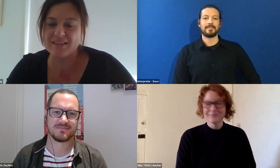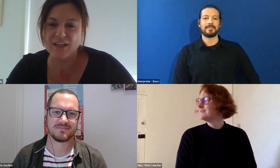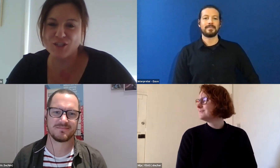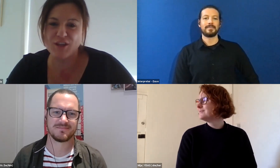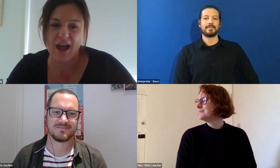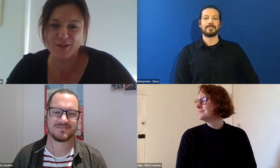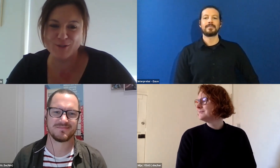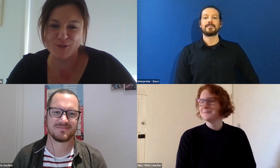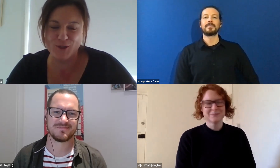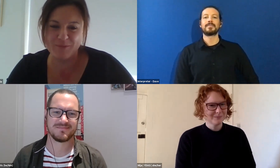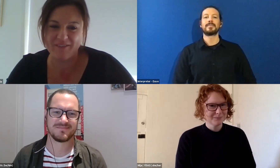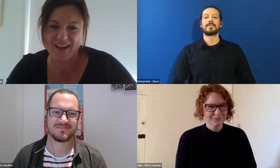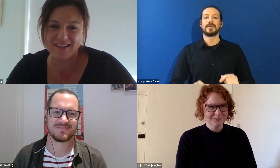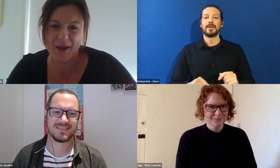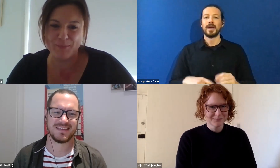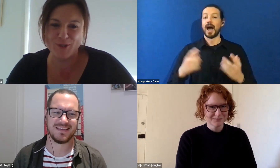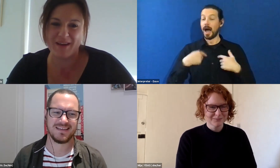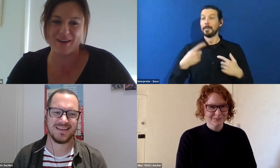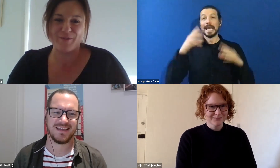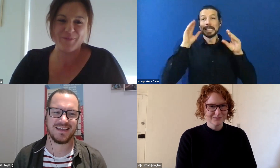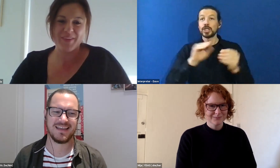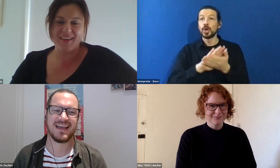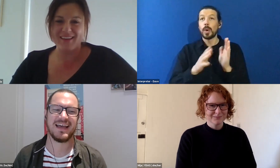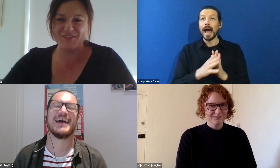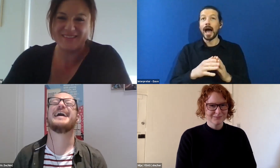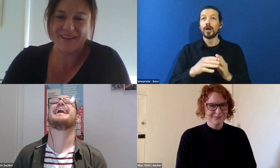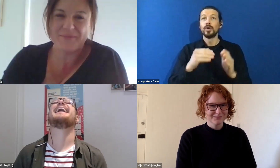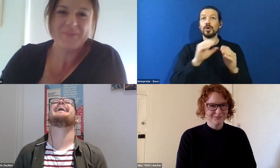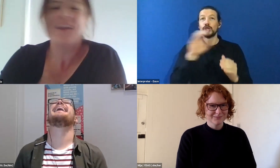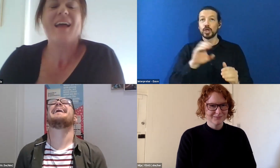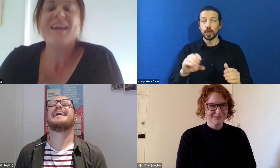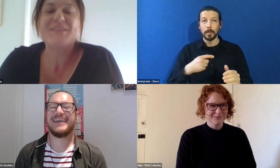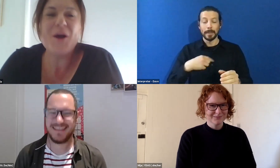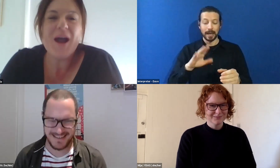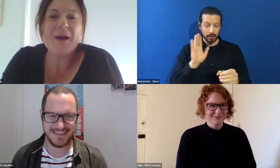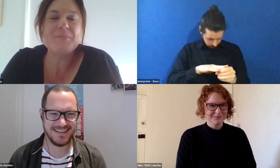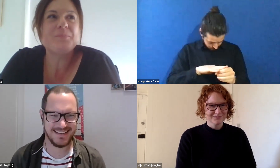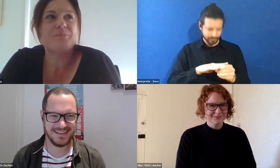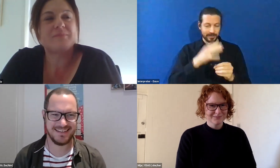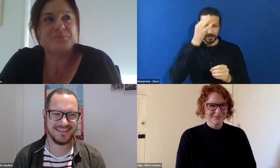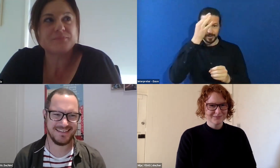Here's me teaching you how to use Zoom, and I forgot to unmute myself. Interesting. So